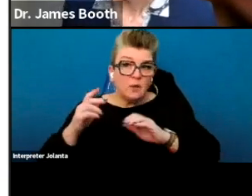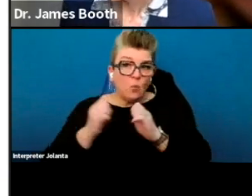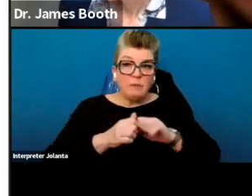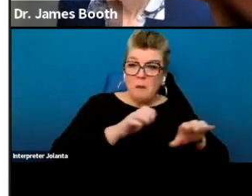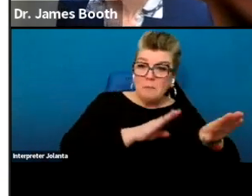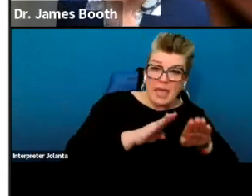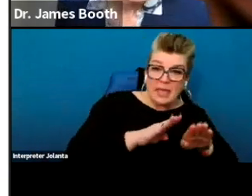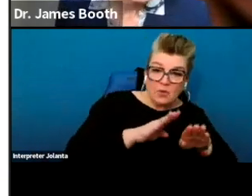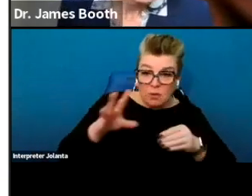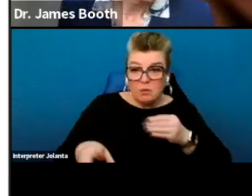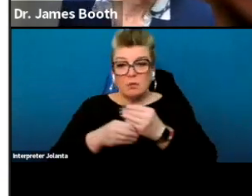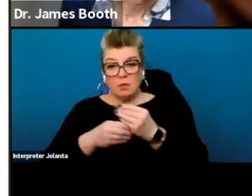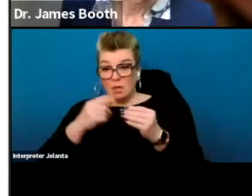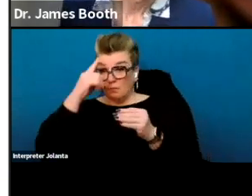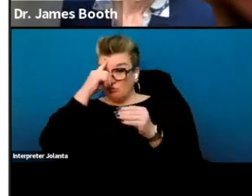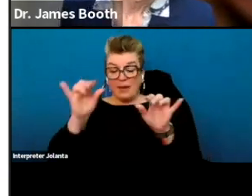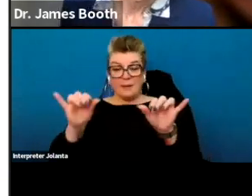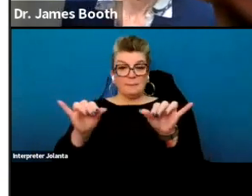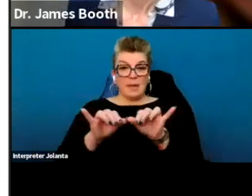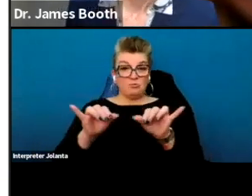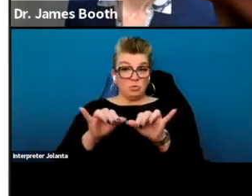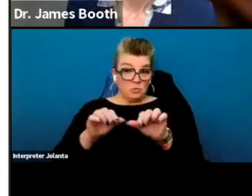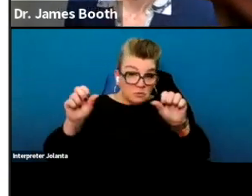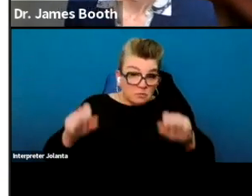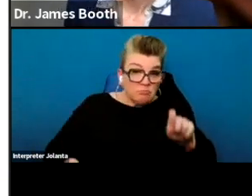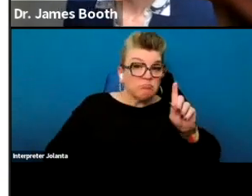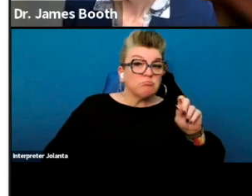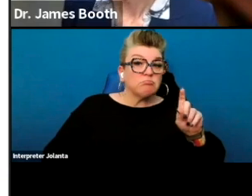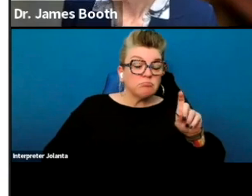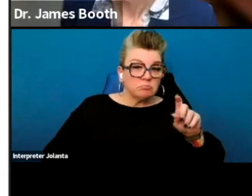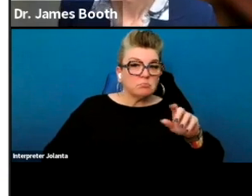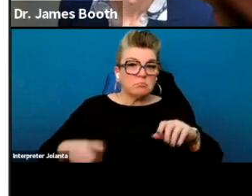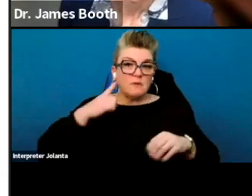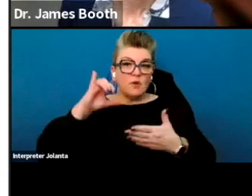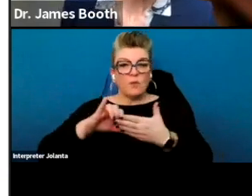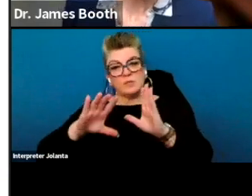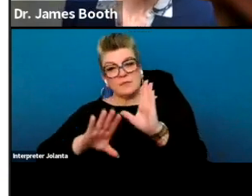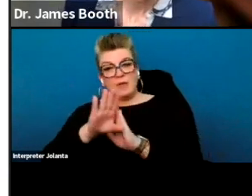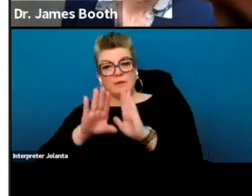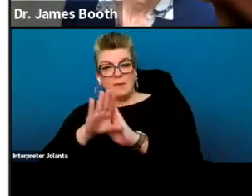to predict these developmental trajectories.